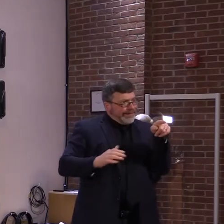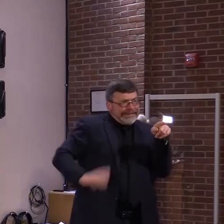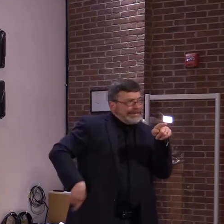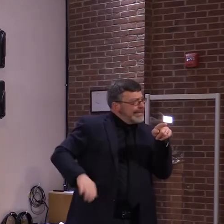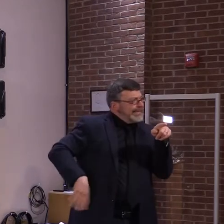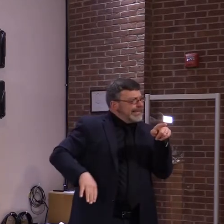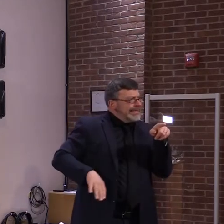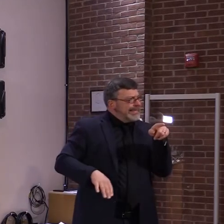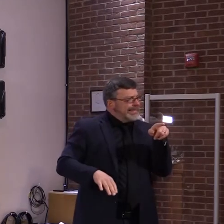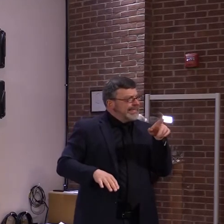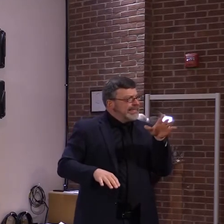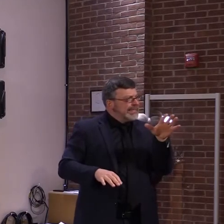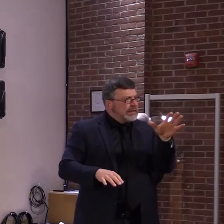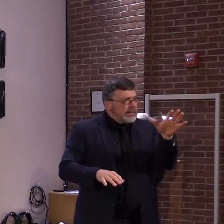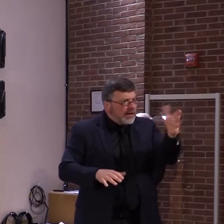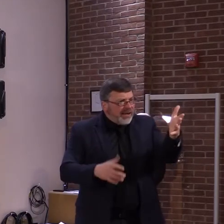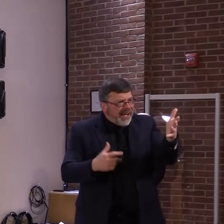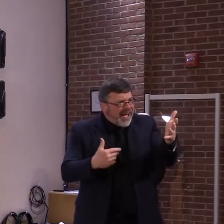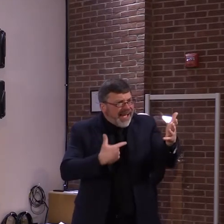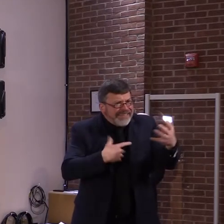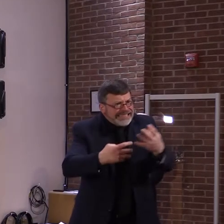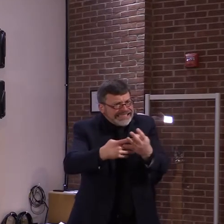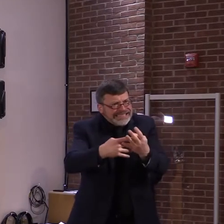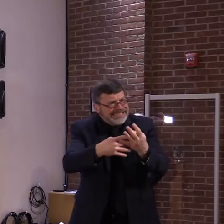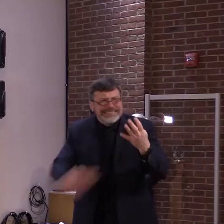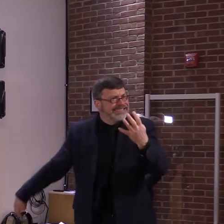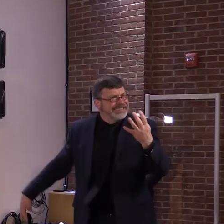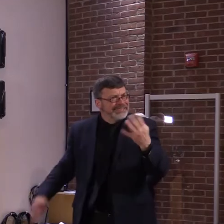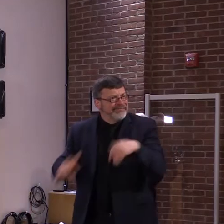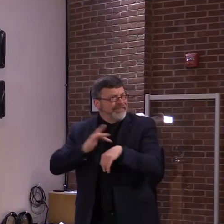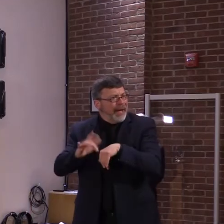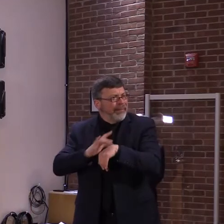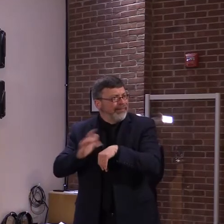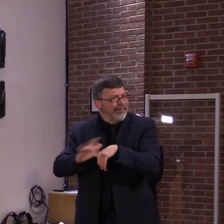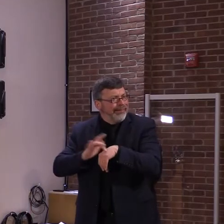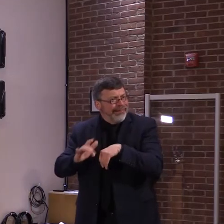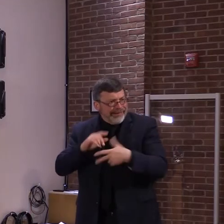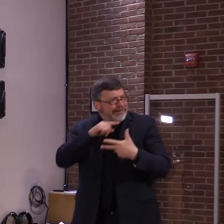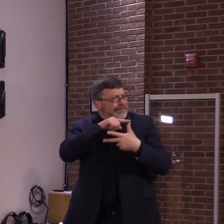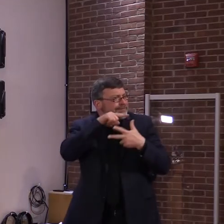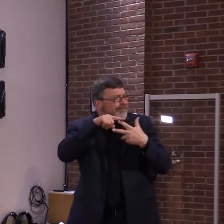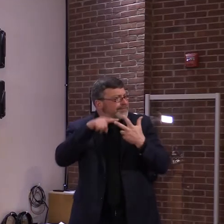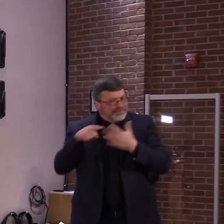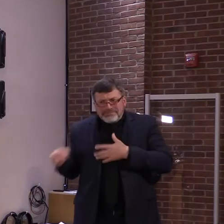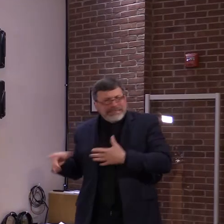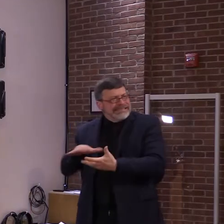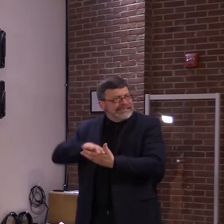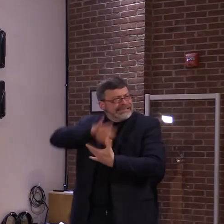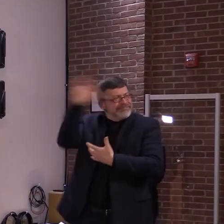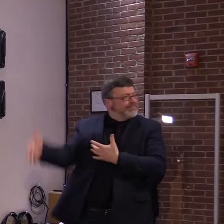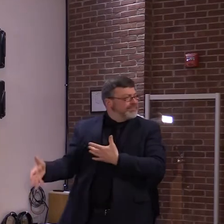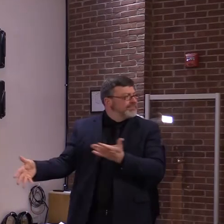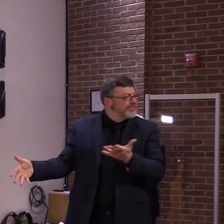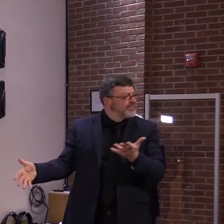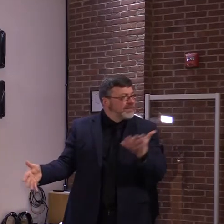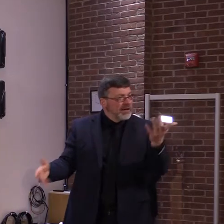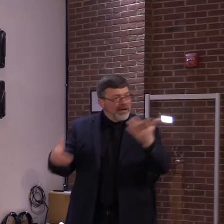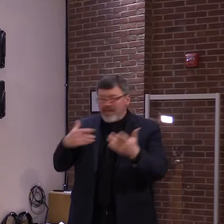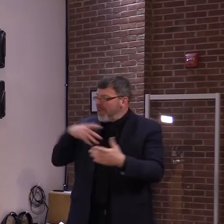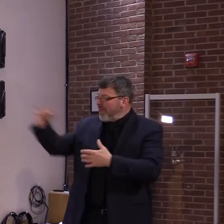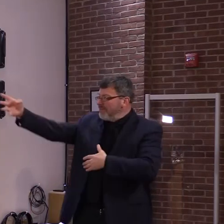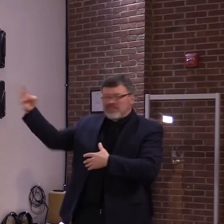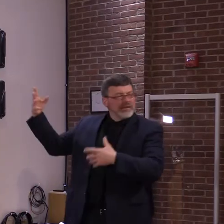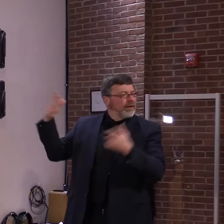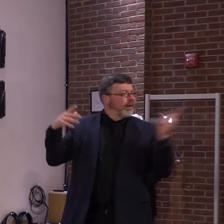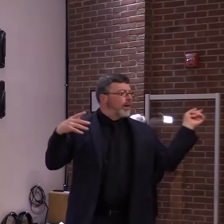waiting for you. We're going to do our best to get it to you. You've already heard about all the ways we're working to meet Vermonters